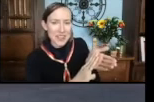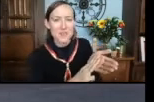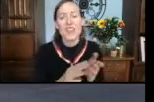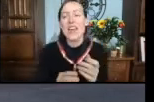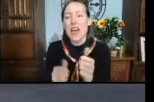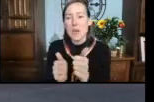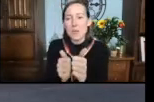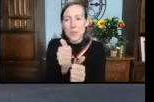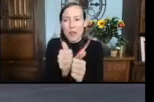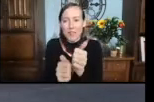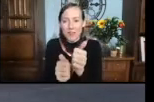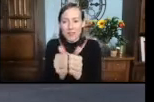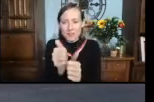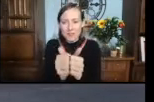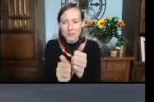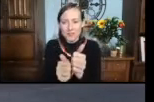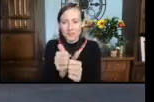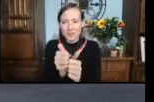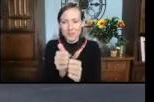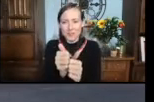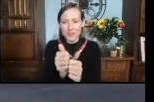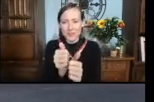Okay. Brother,